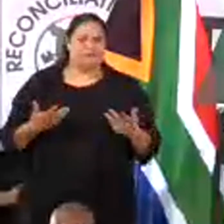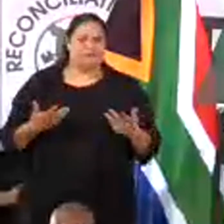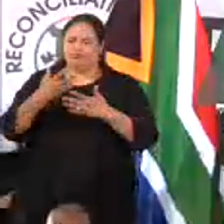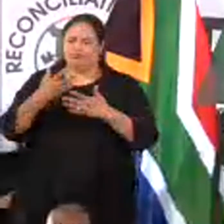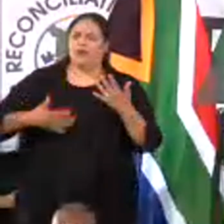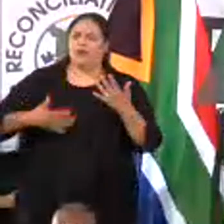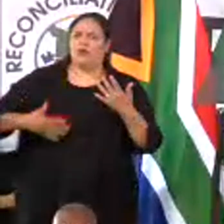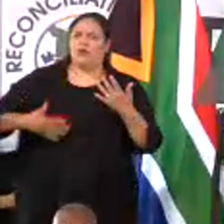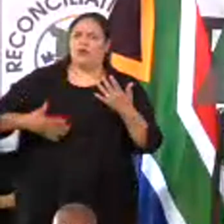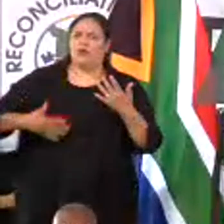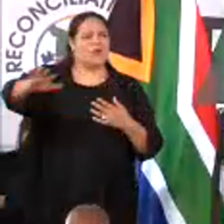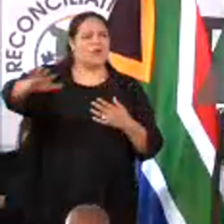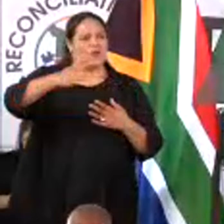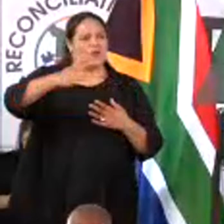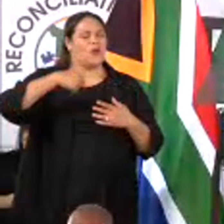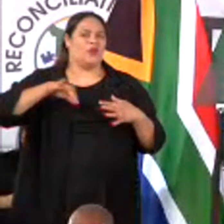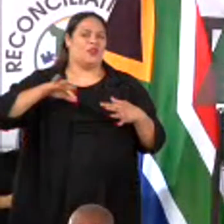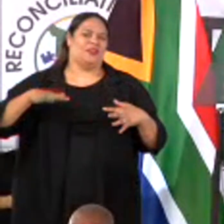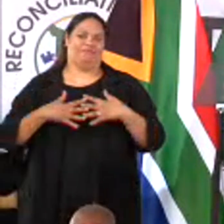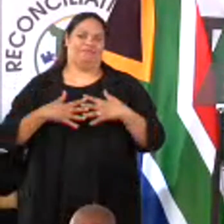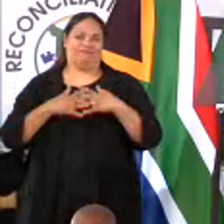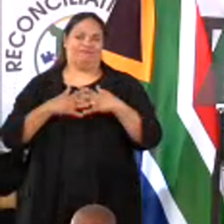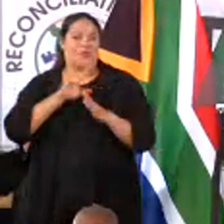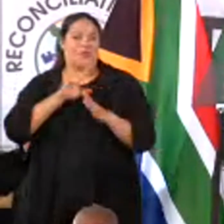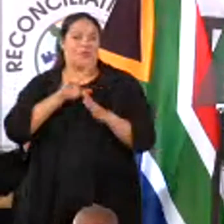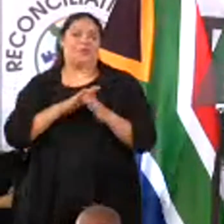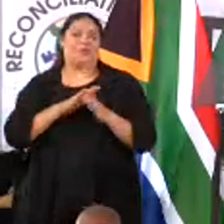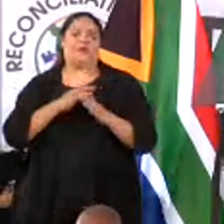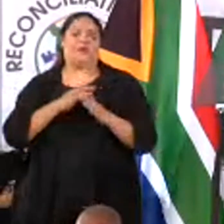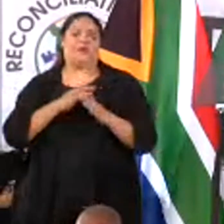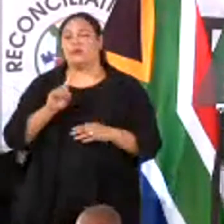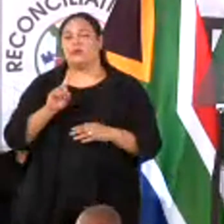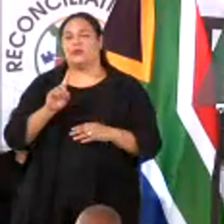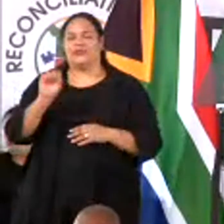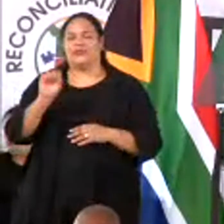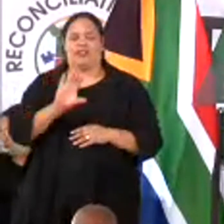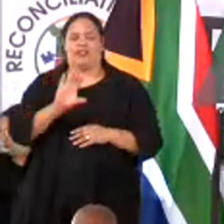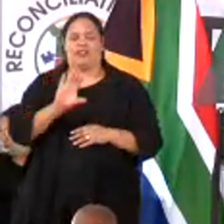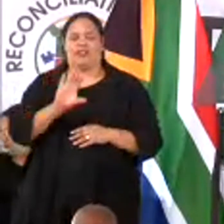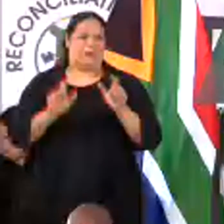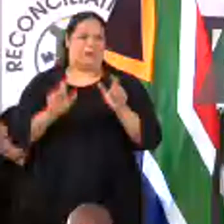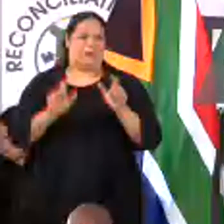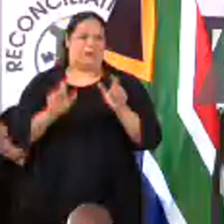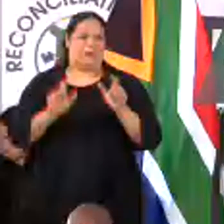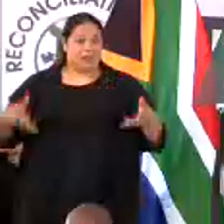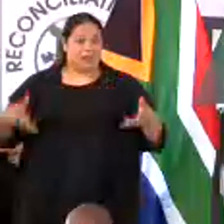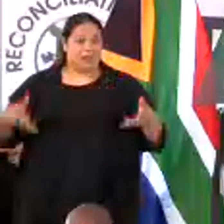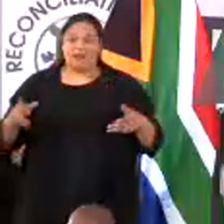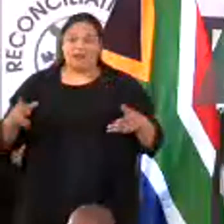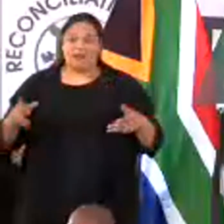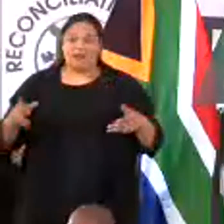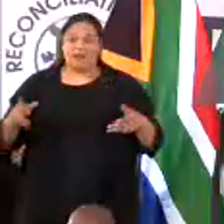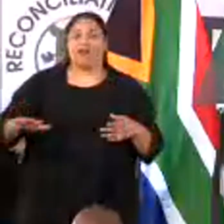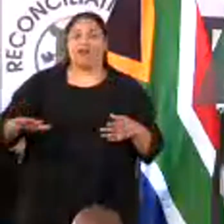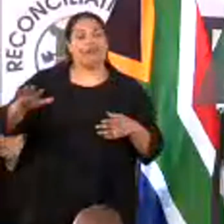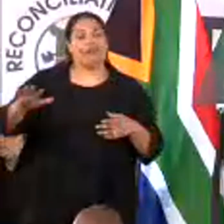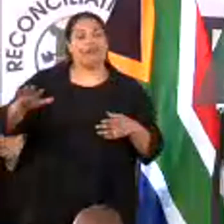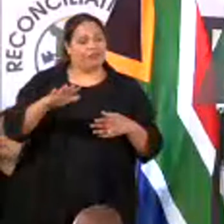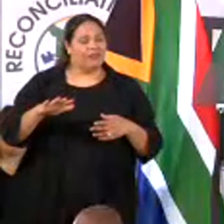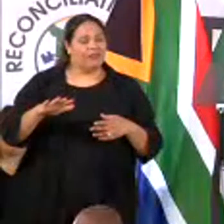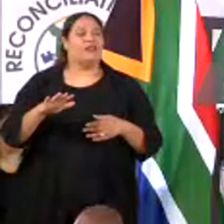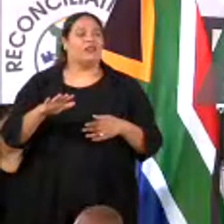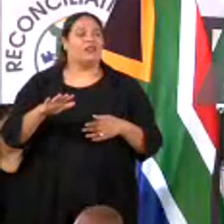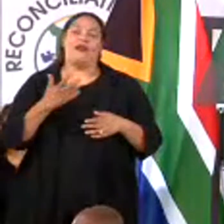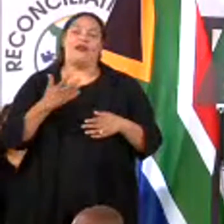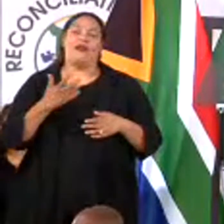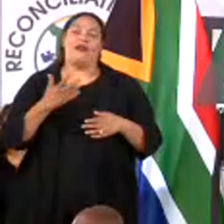of us are united because we are South Africans. And here in Vredendal,